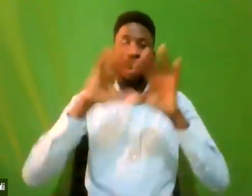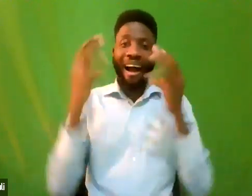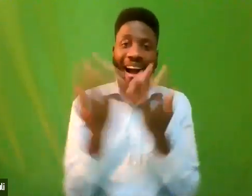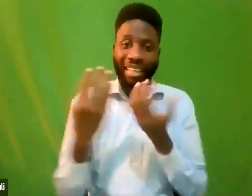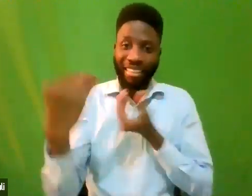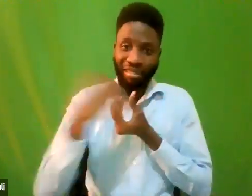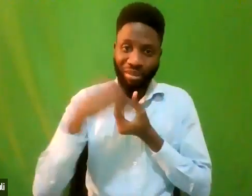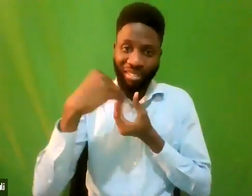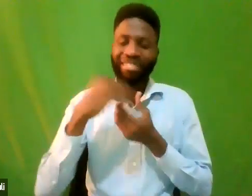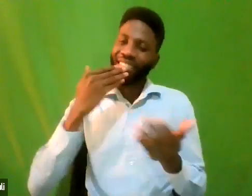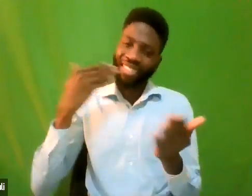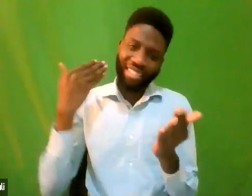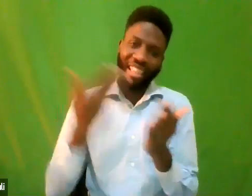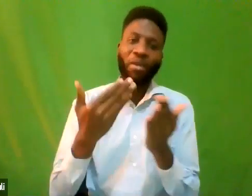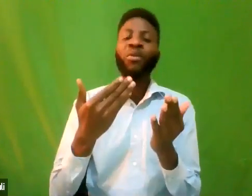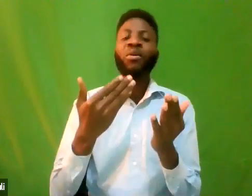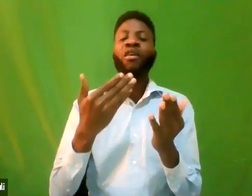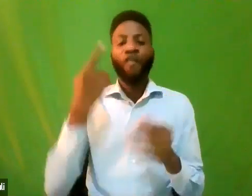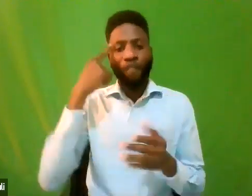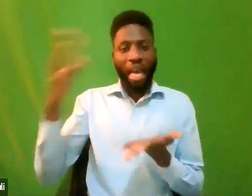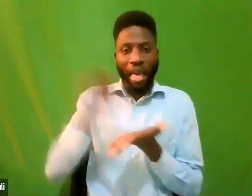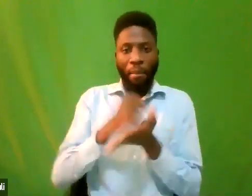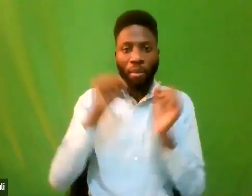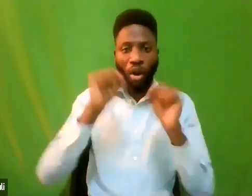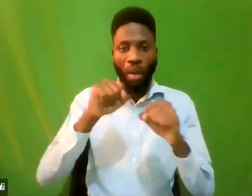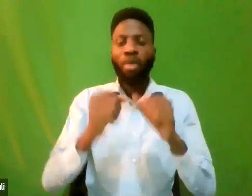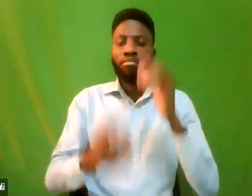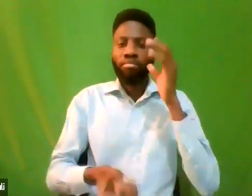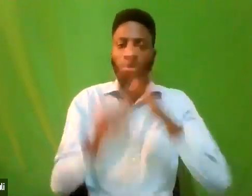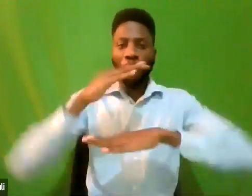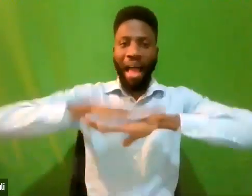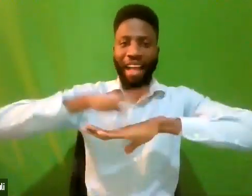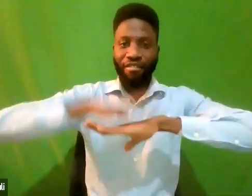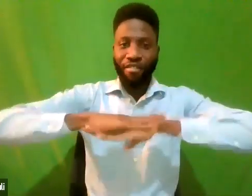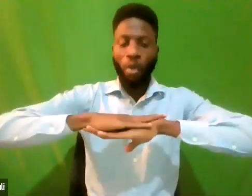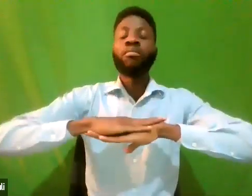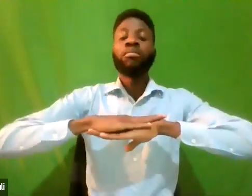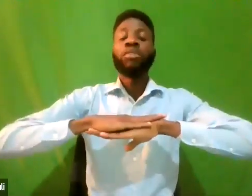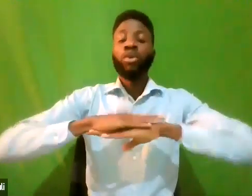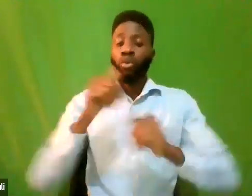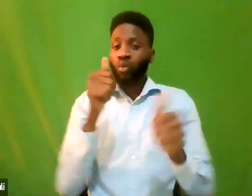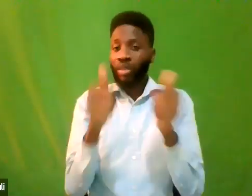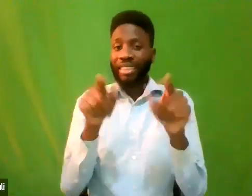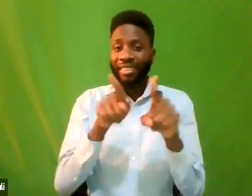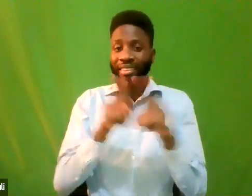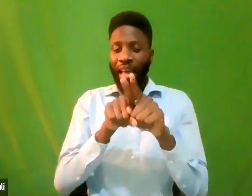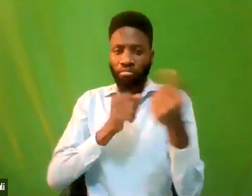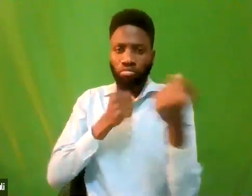for EmployAble for creating this platform that is spearheading inclusion right here